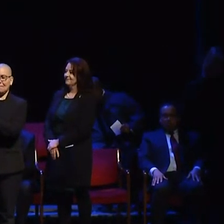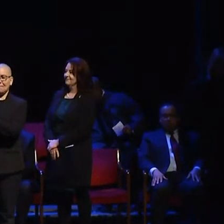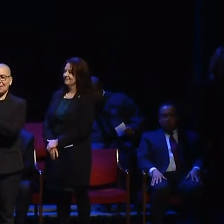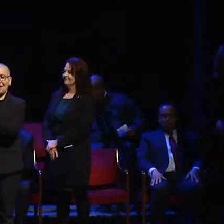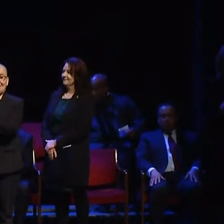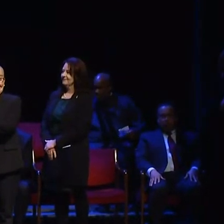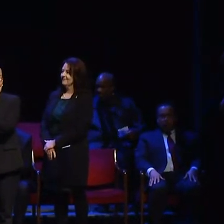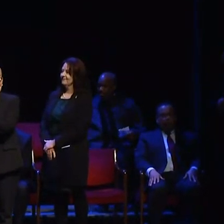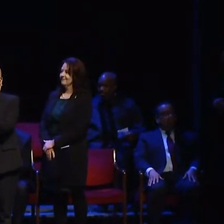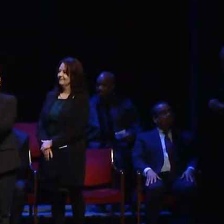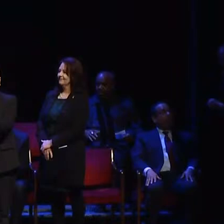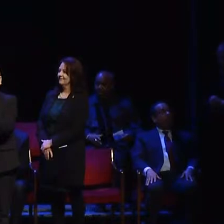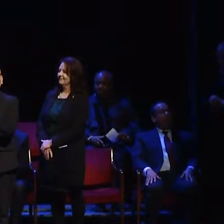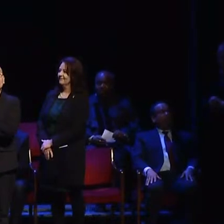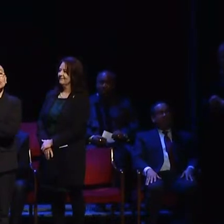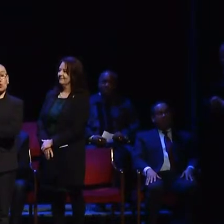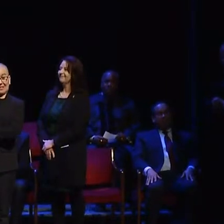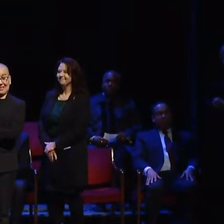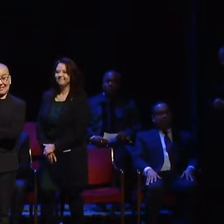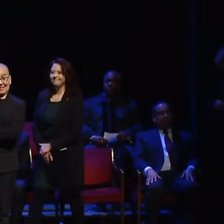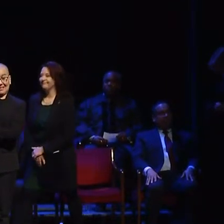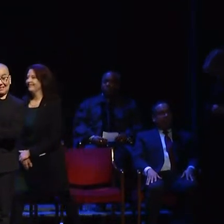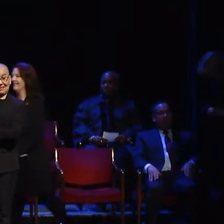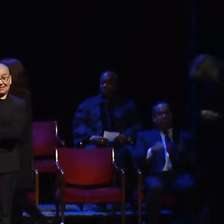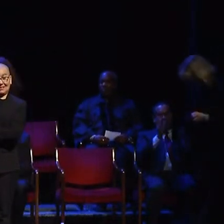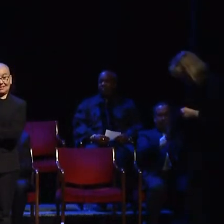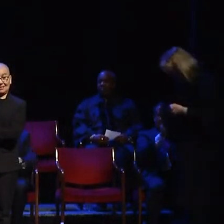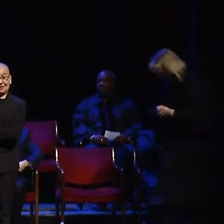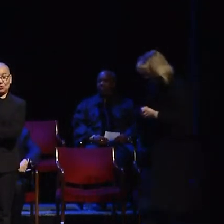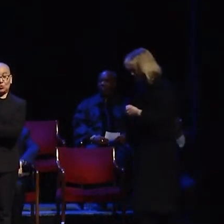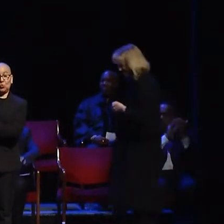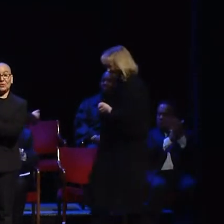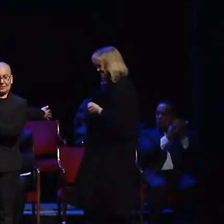for the State Auditor's Oath of Office.